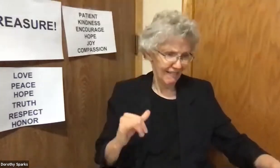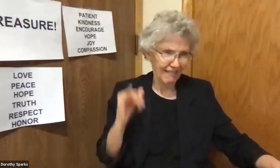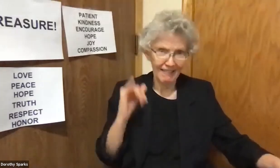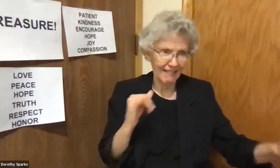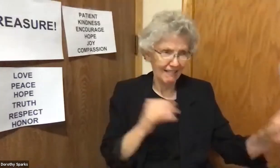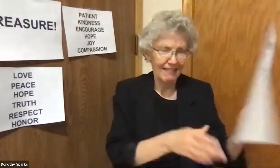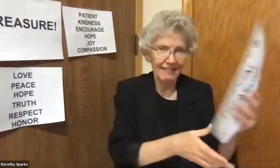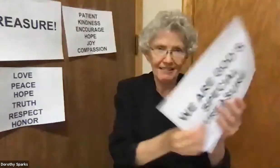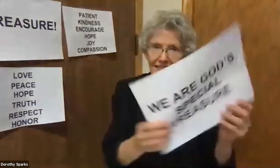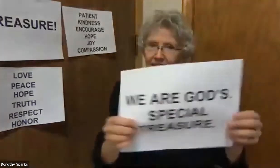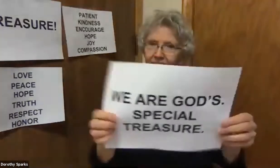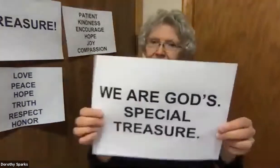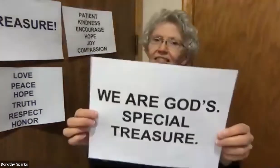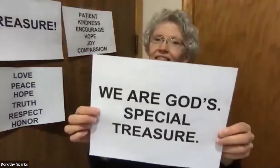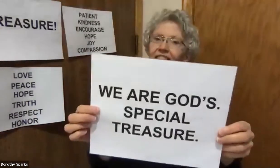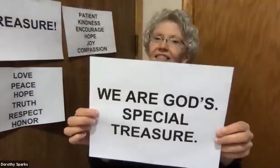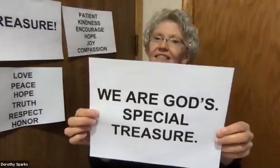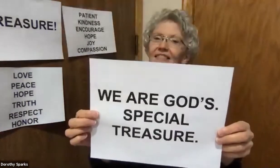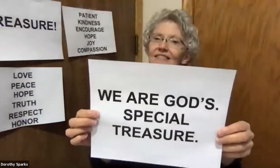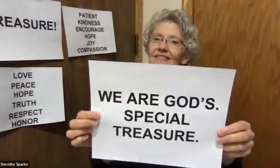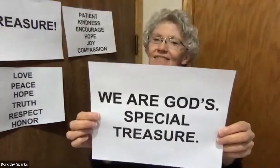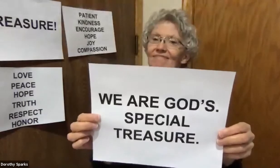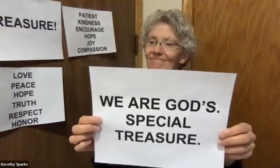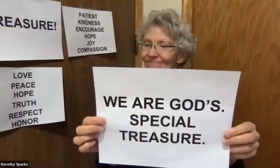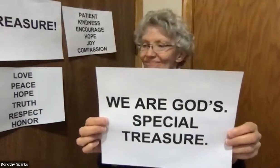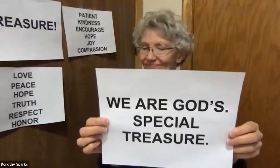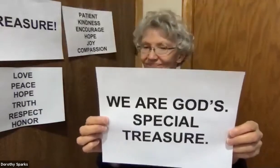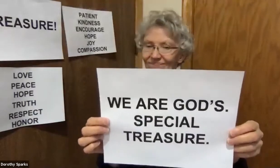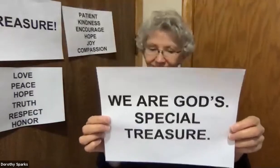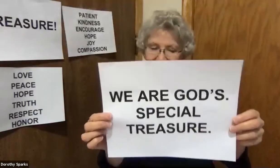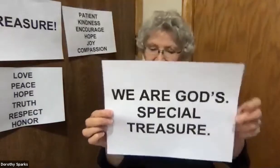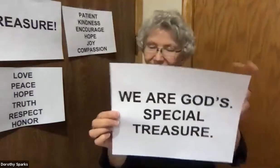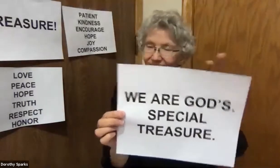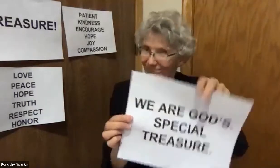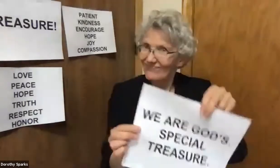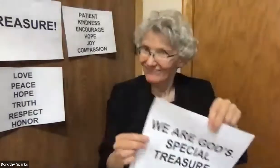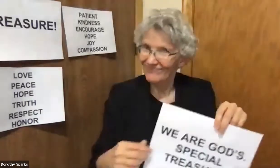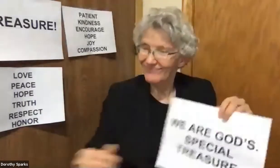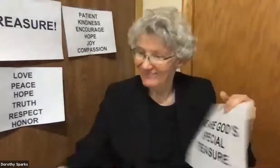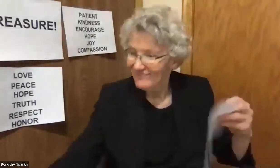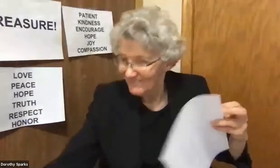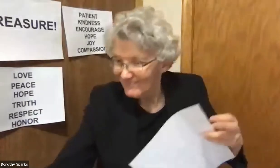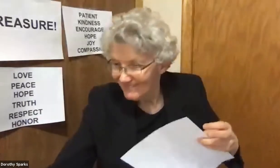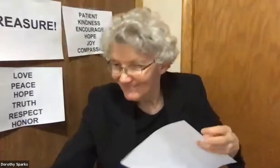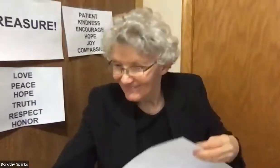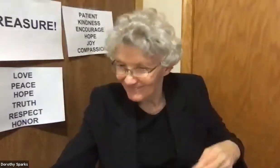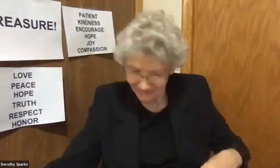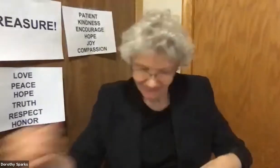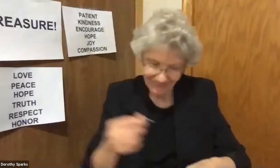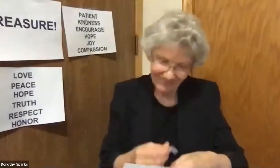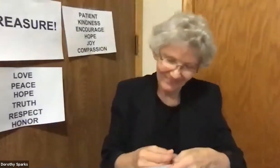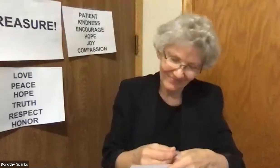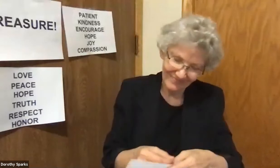And so it makes me wonder, and to realize that we are God's special